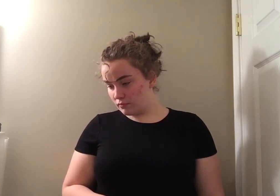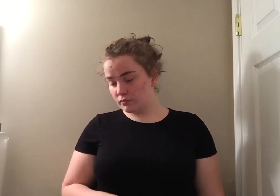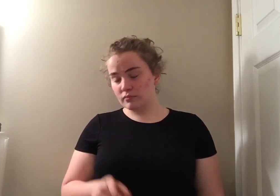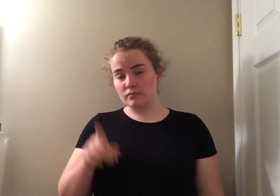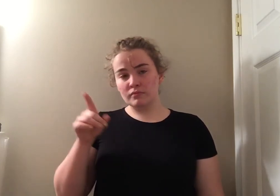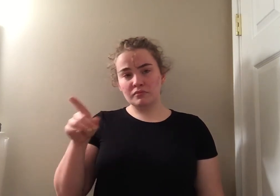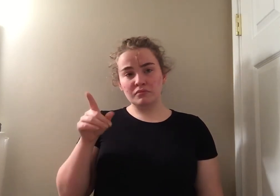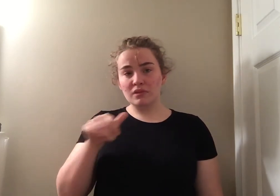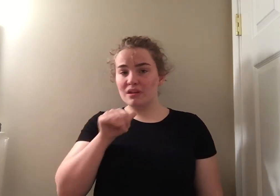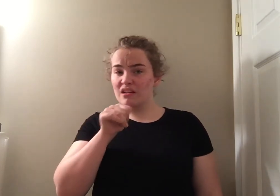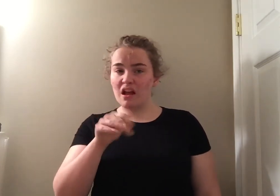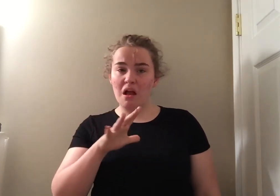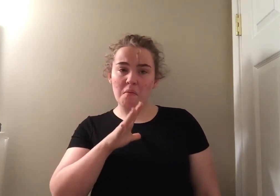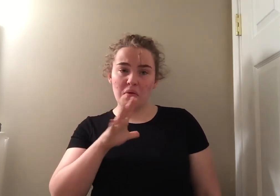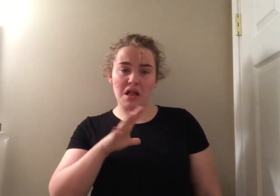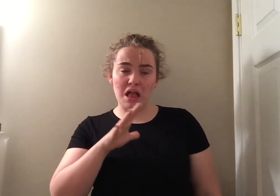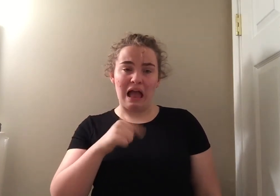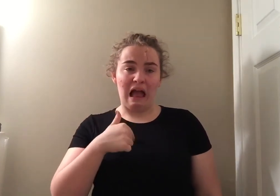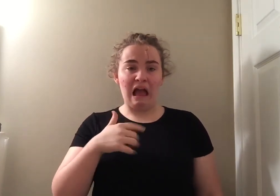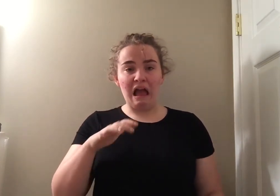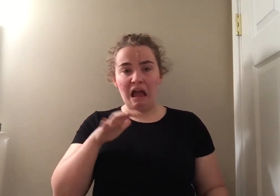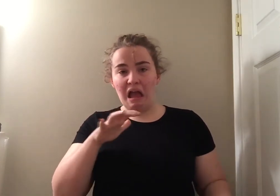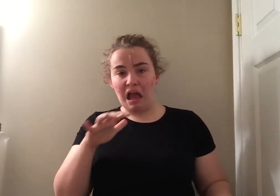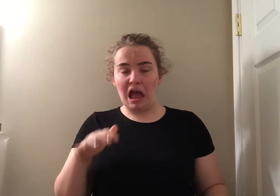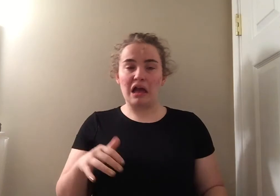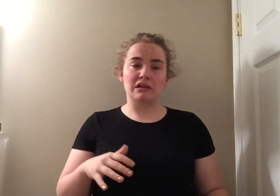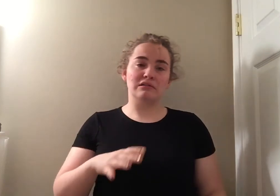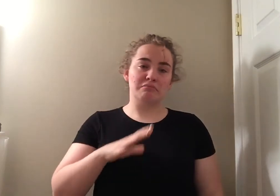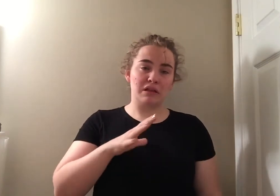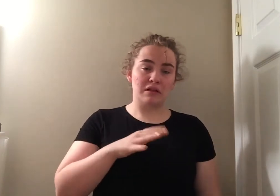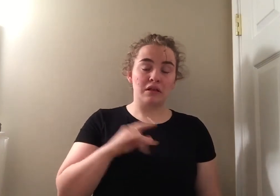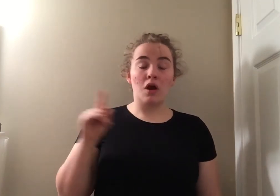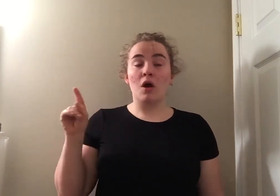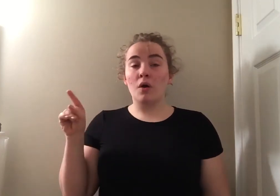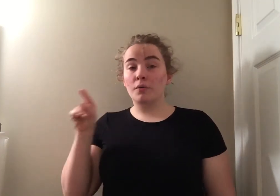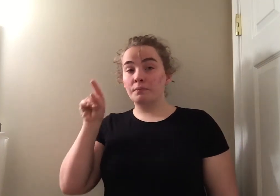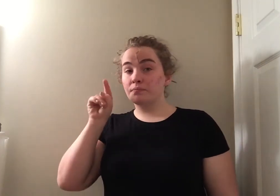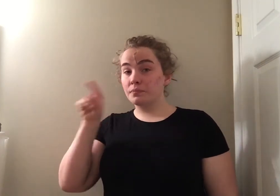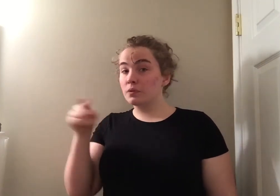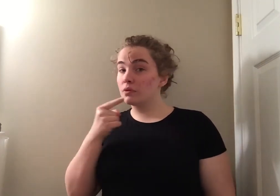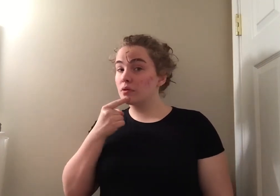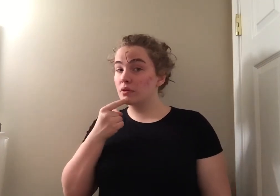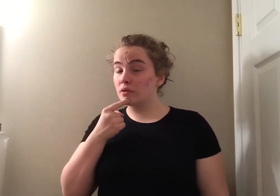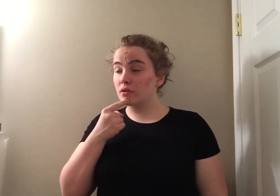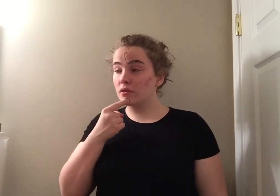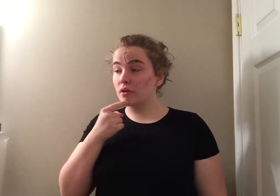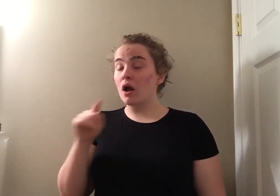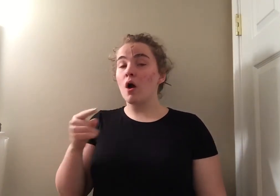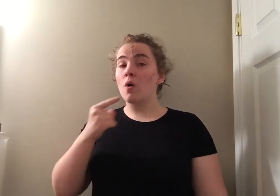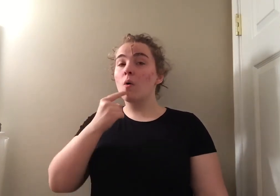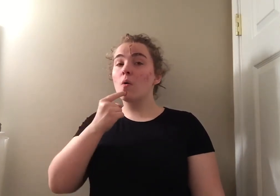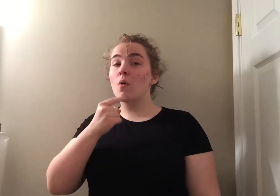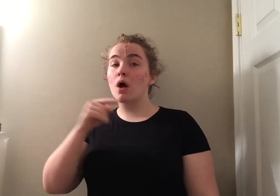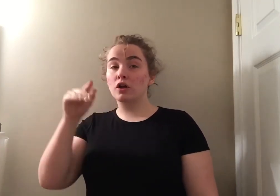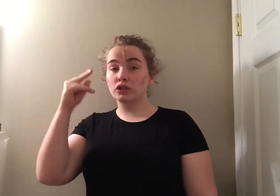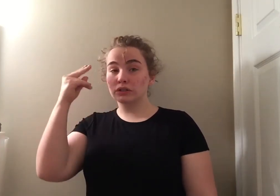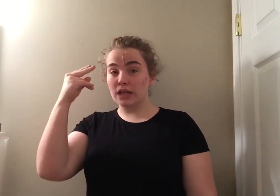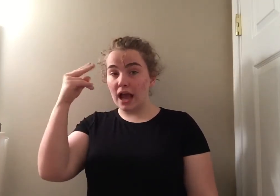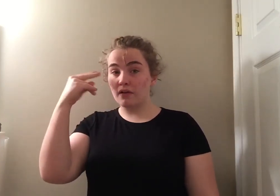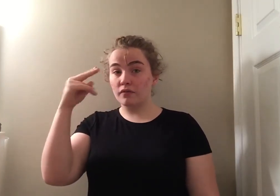he pulled my hair on the picture. Okay, so you're saying when your baby... Nephew. Oh, when your nephew was born, it took a while to get used to him, right? So you might